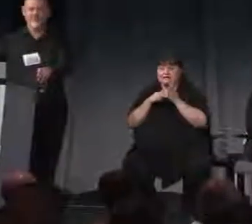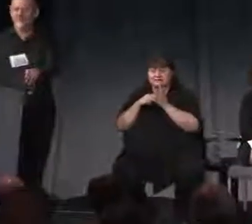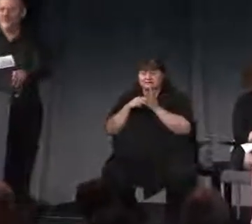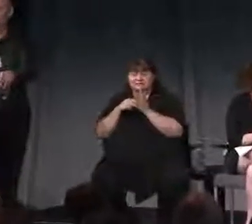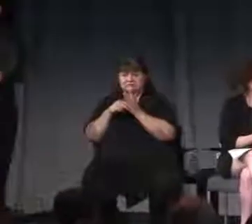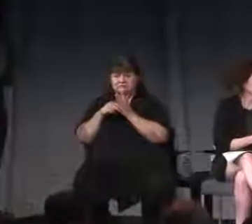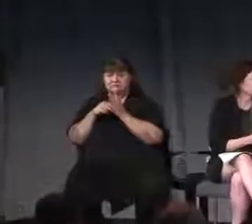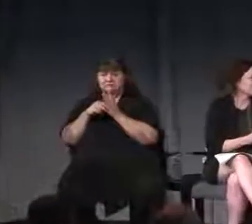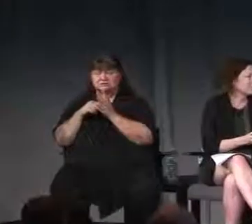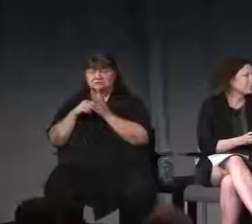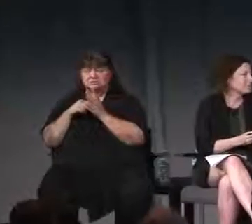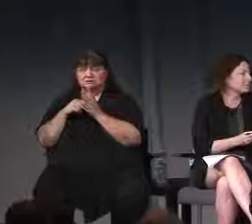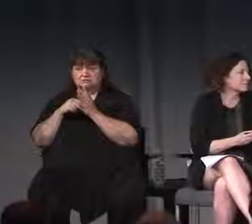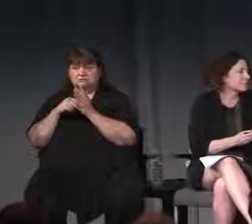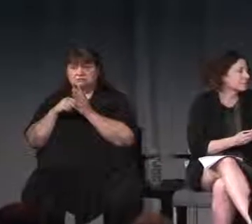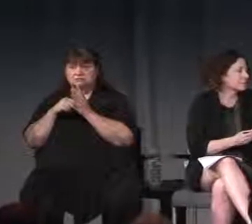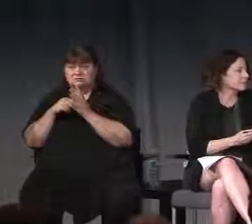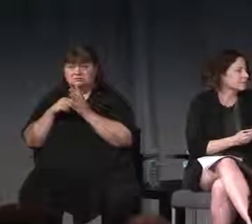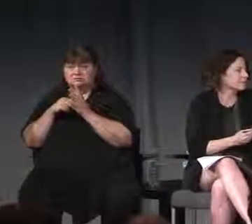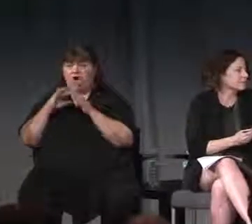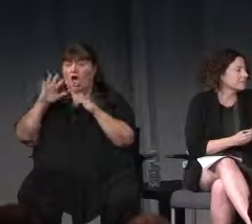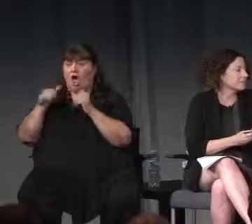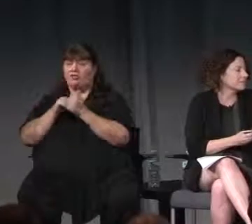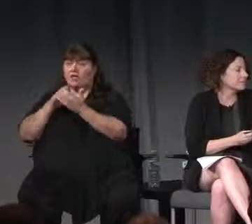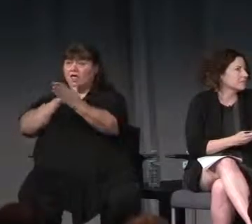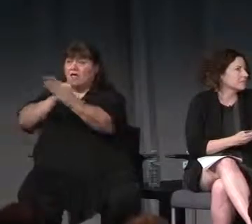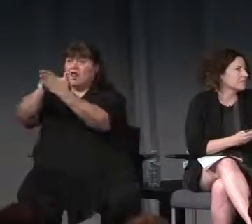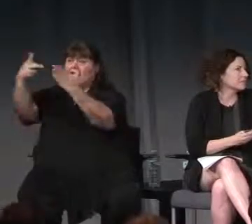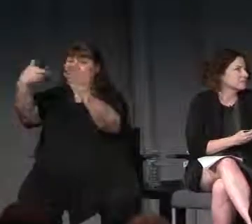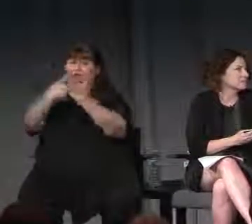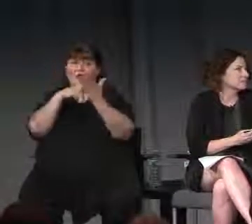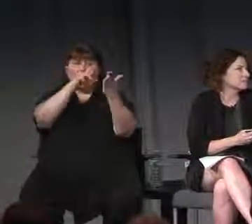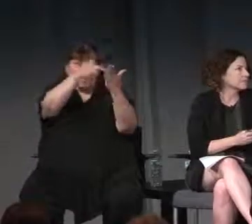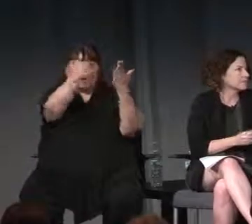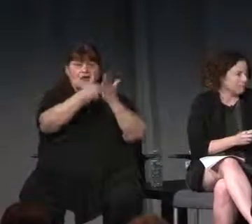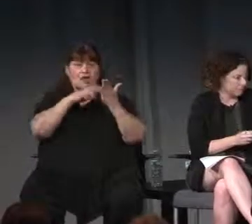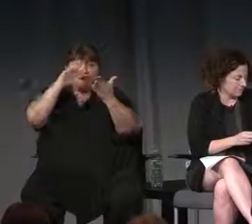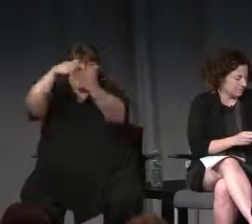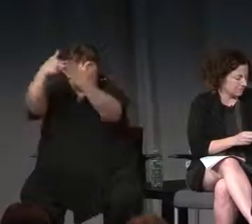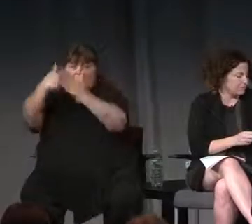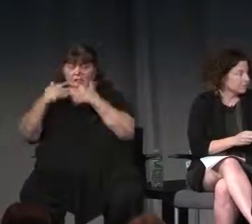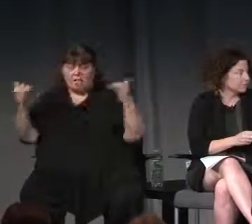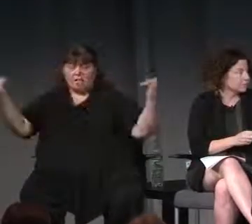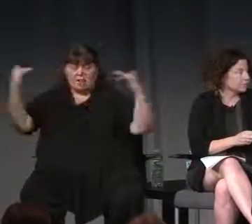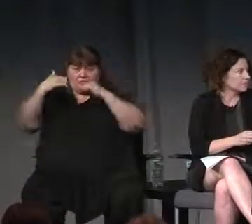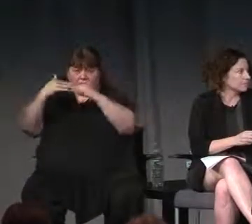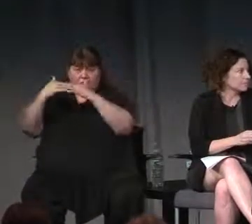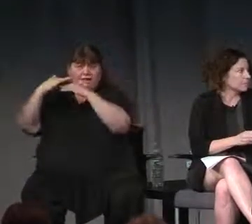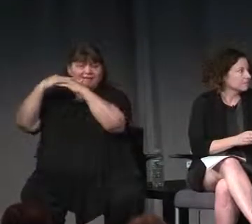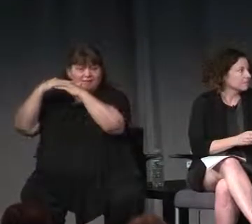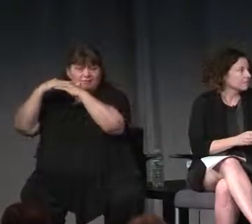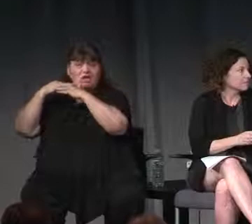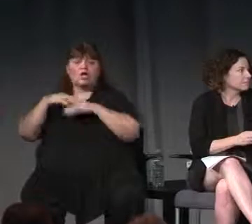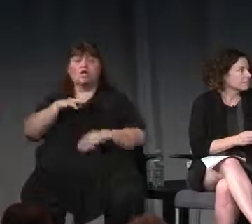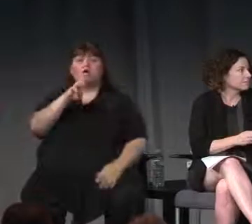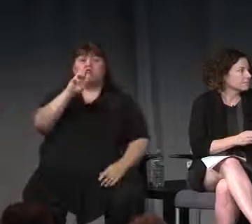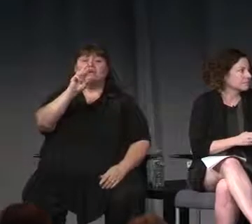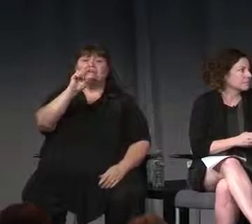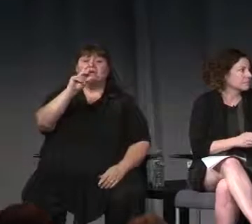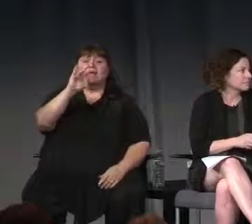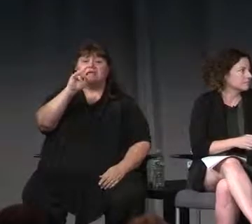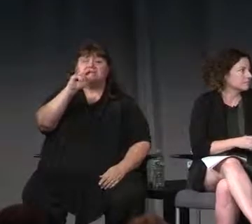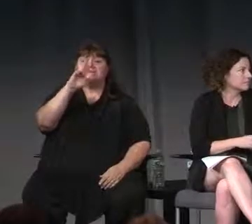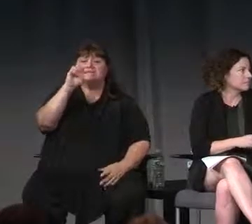of all of the reflections that occur in an environment, and in resonance is a